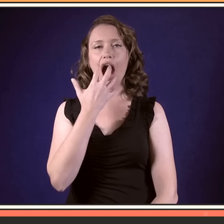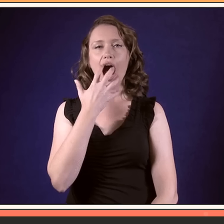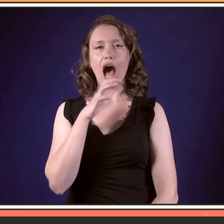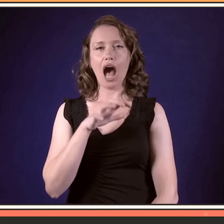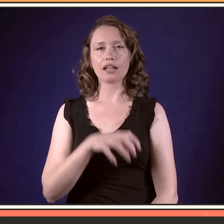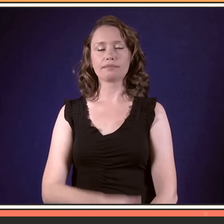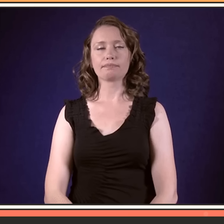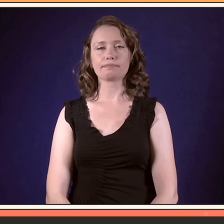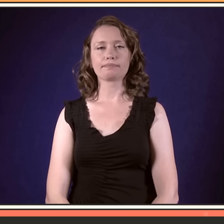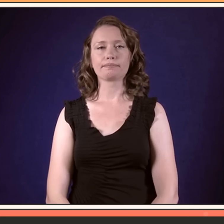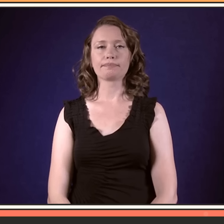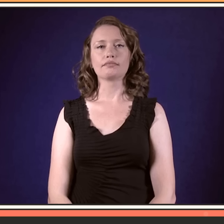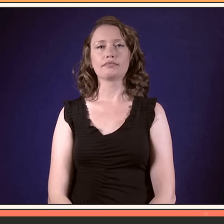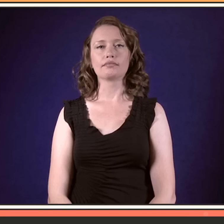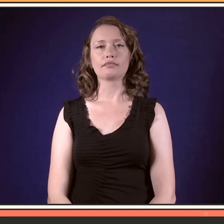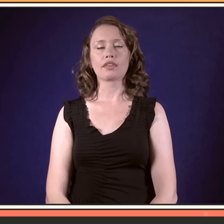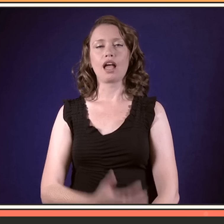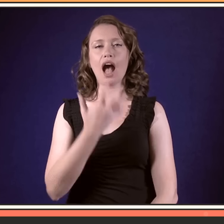Hot.